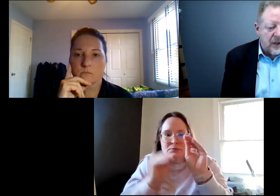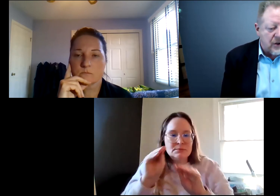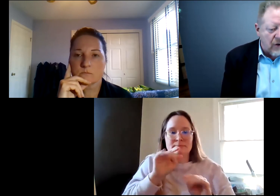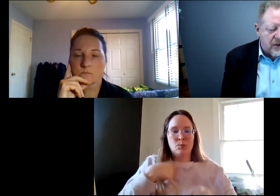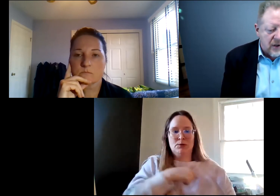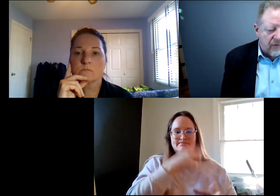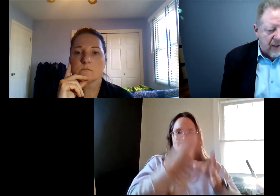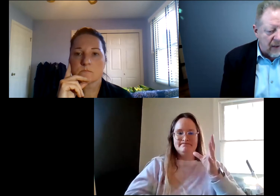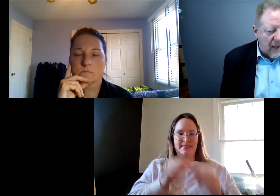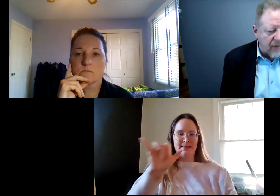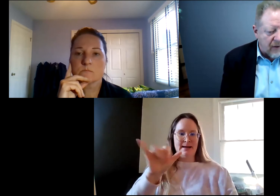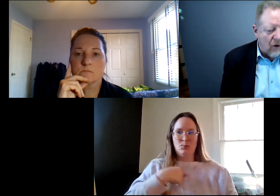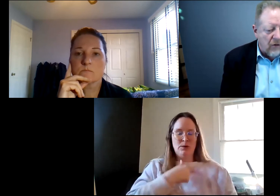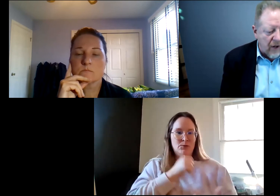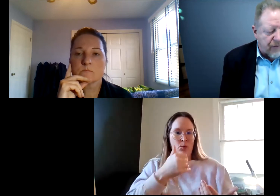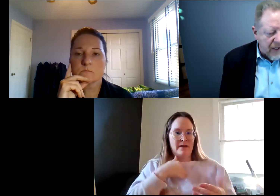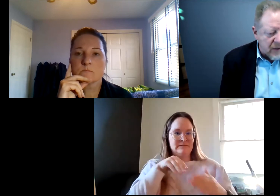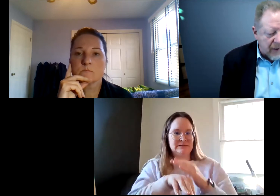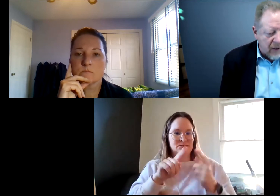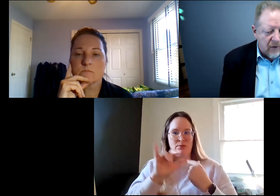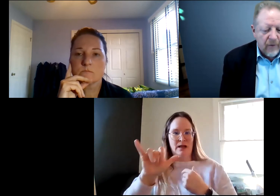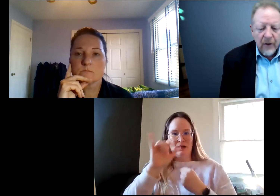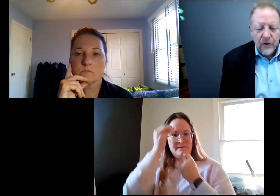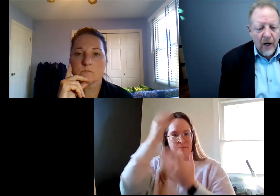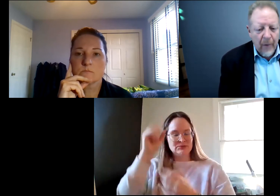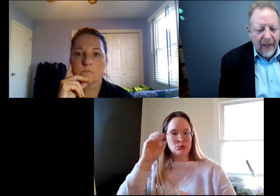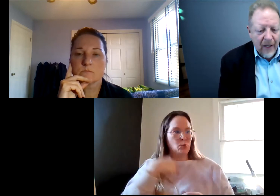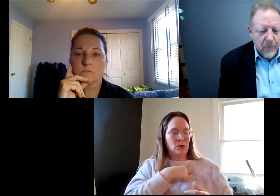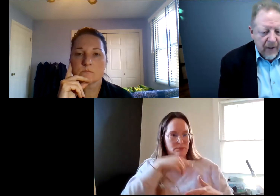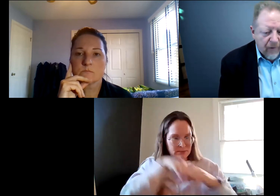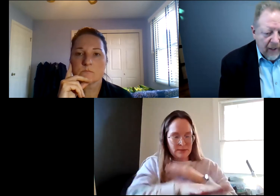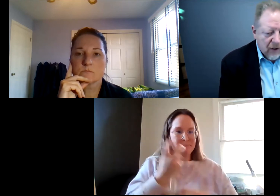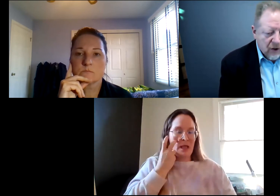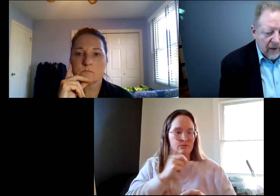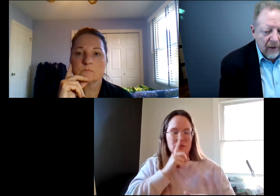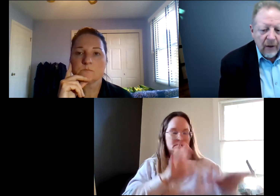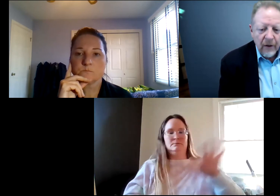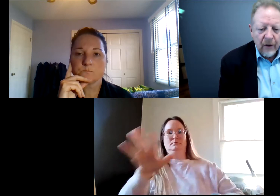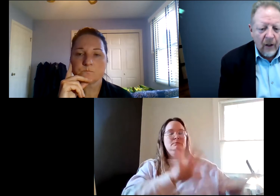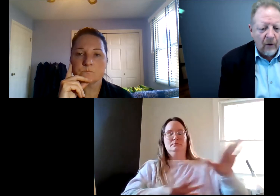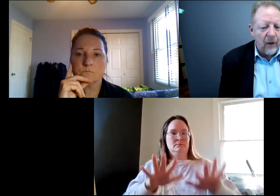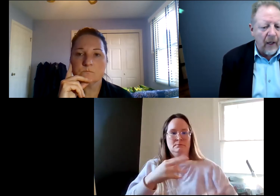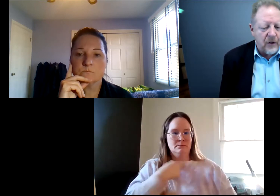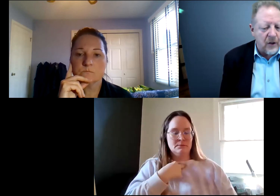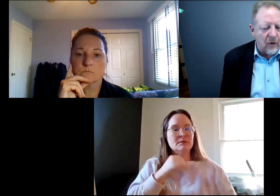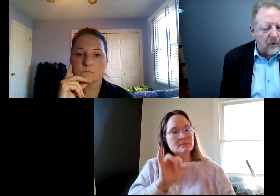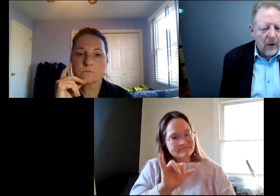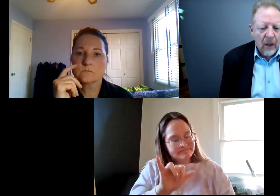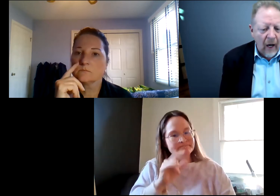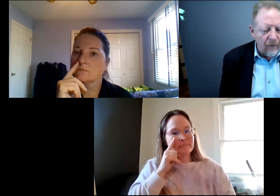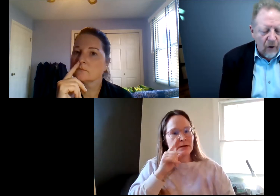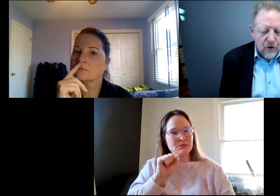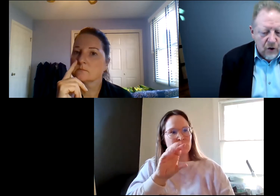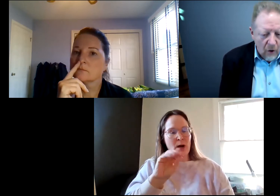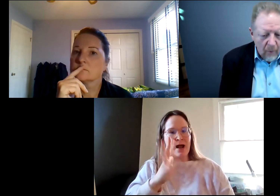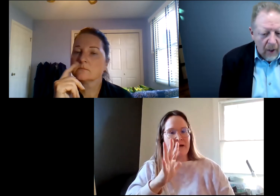plus the stresses of daily life that they're already facing because of trying to make ends meet financially, and so